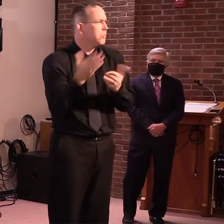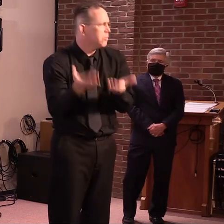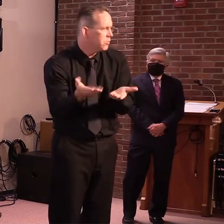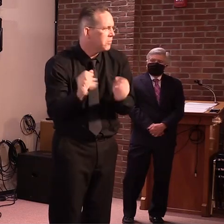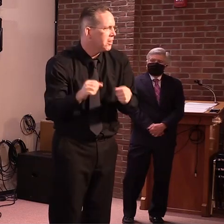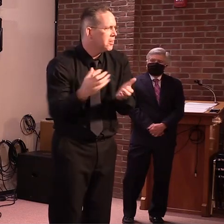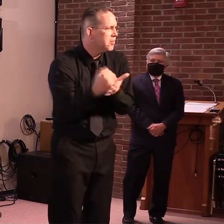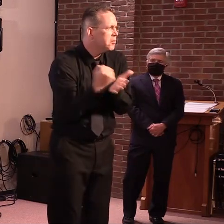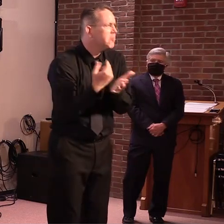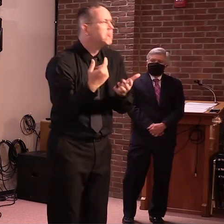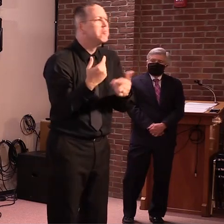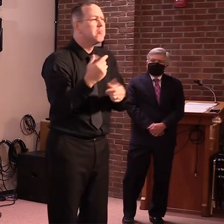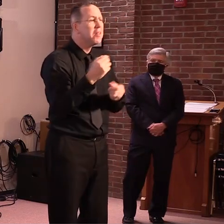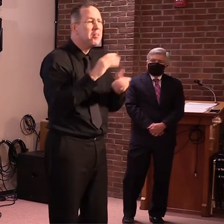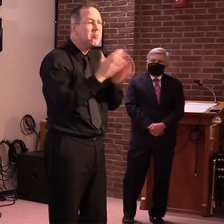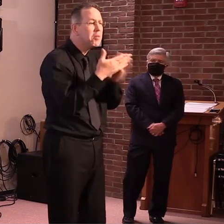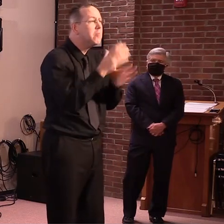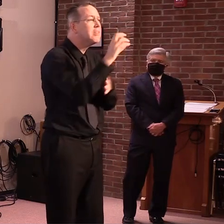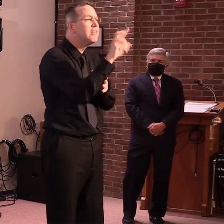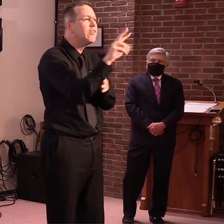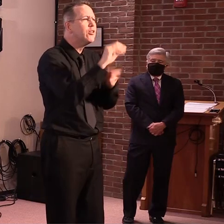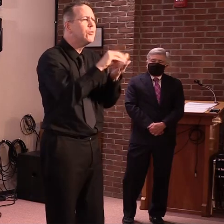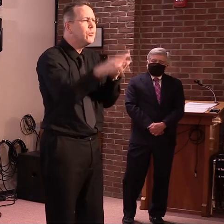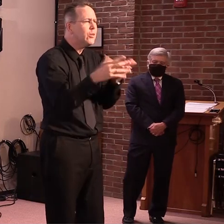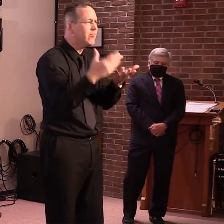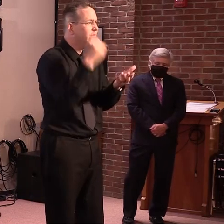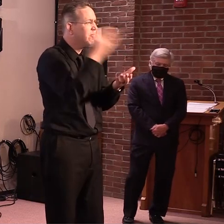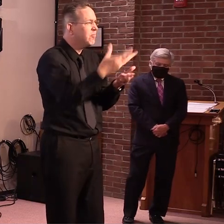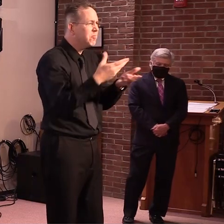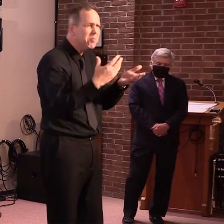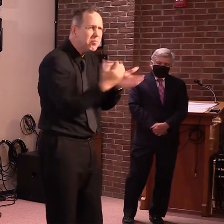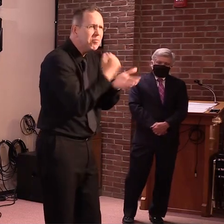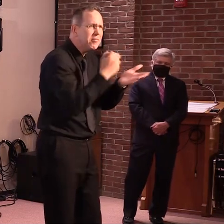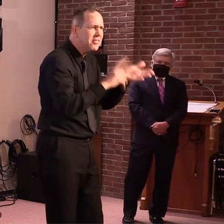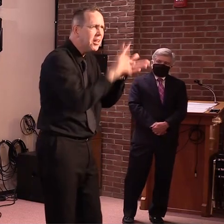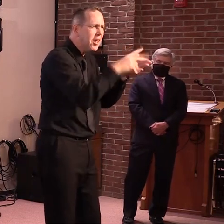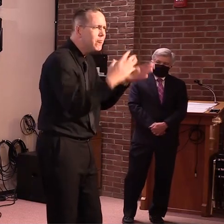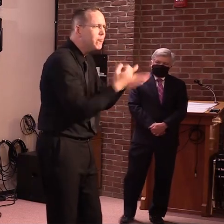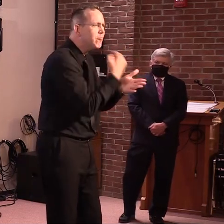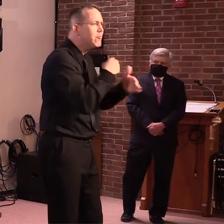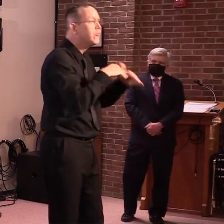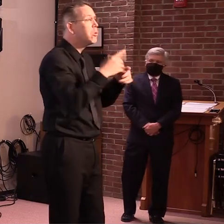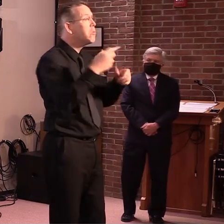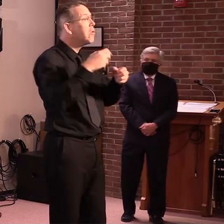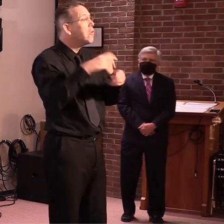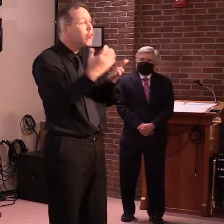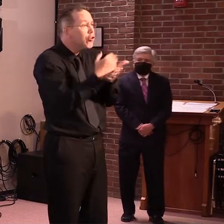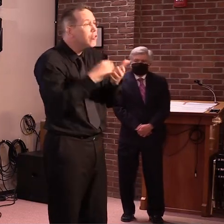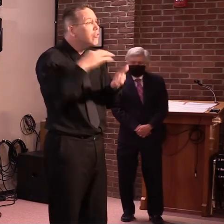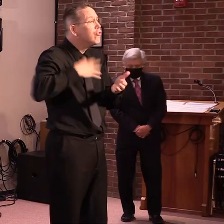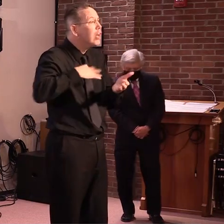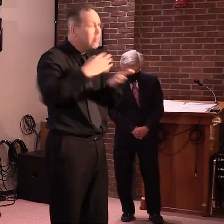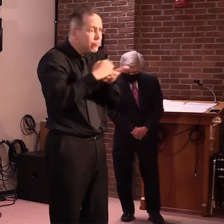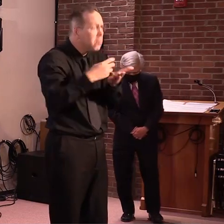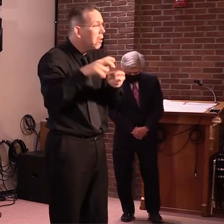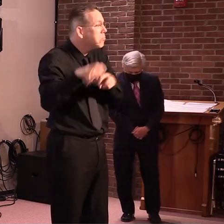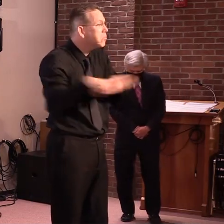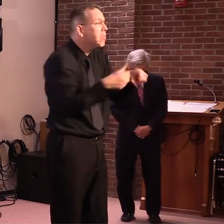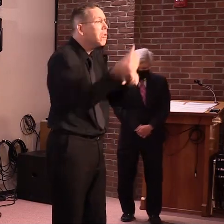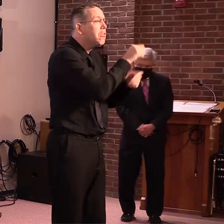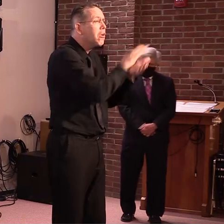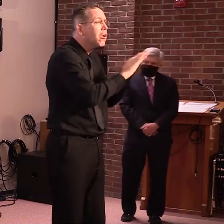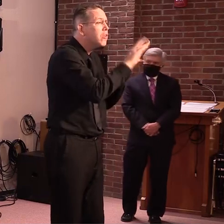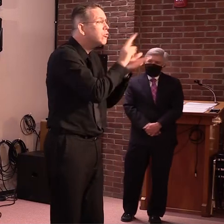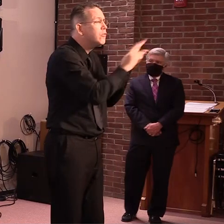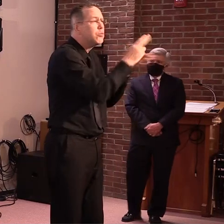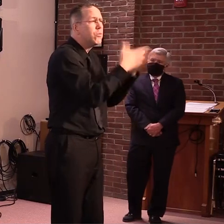is transferring CCV credits. CCV requires no fees, no essays, no reference letters, no standardized test scores. It's part of the